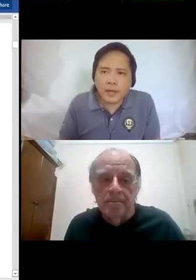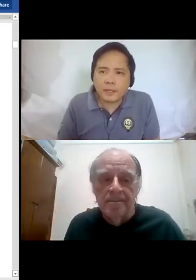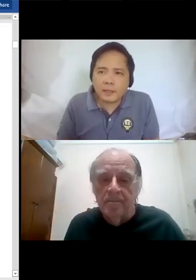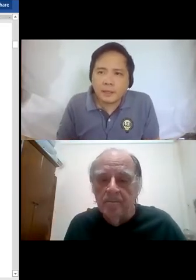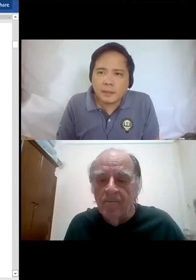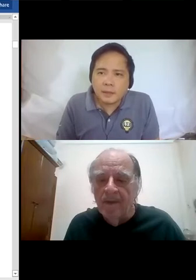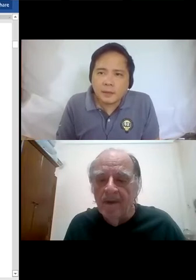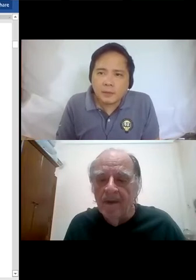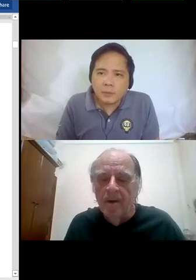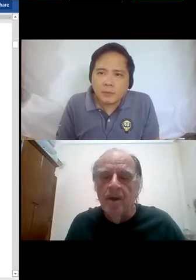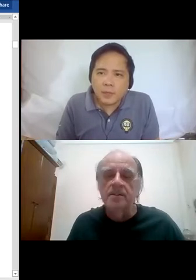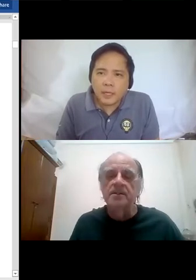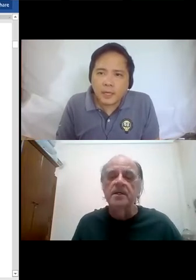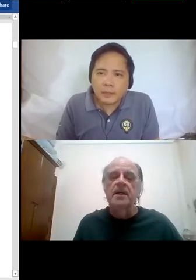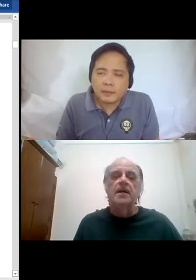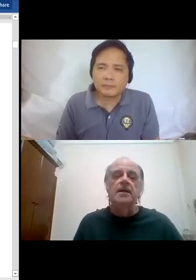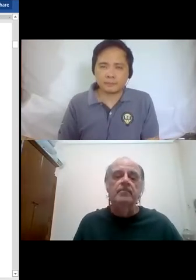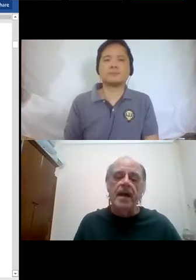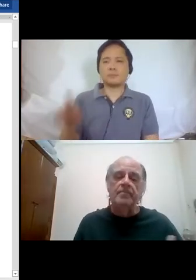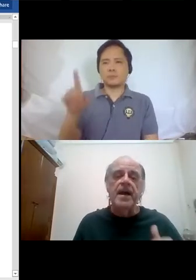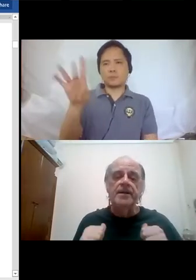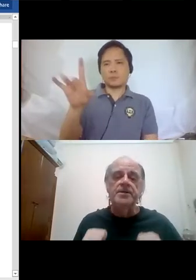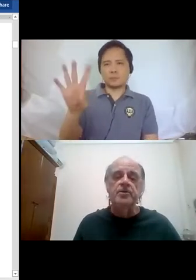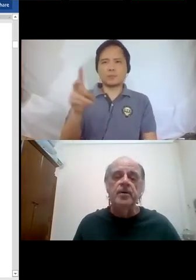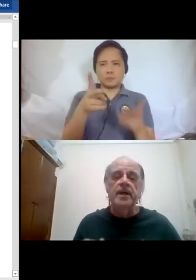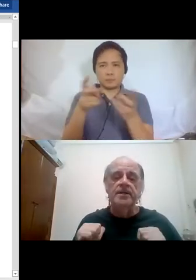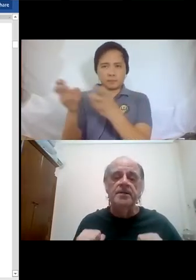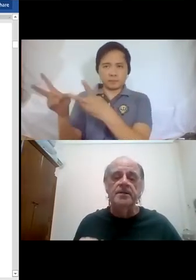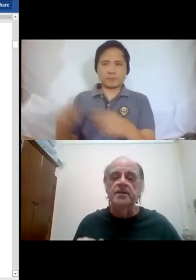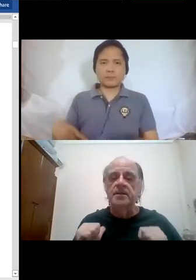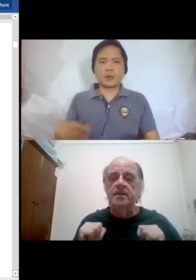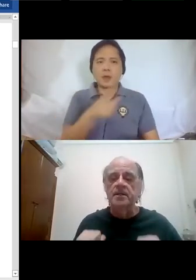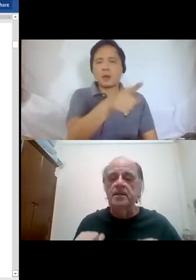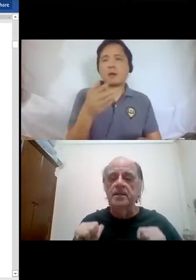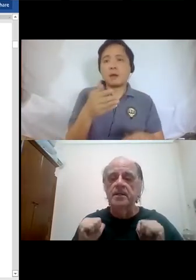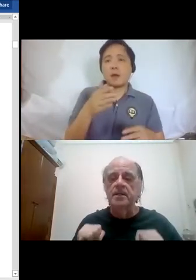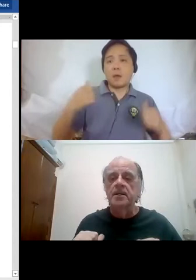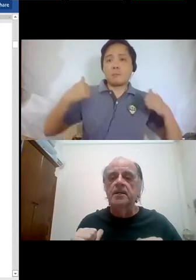One hand. Yes. One hand. Backpack is two hands.